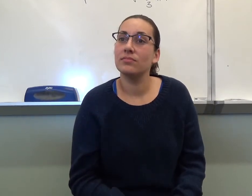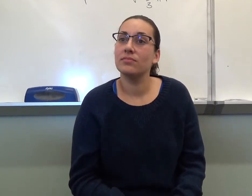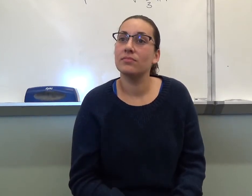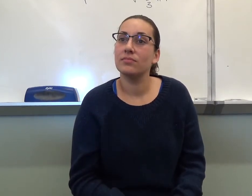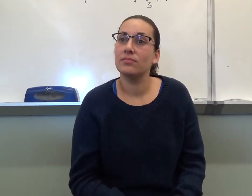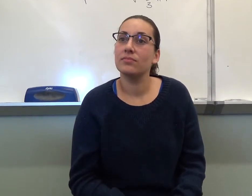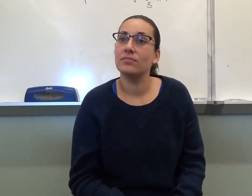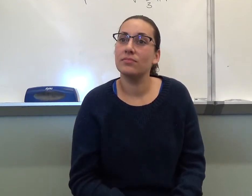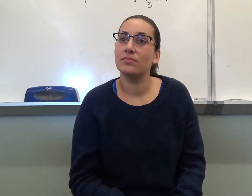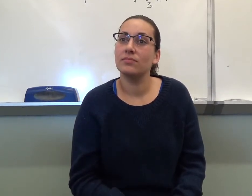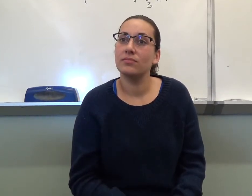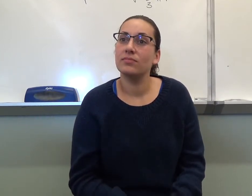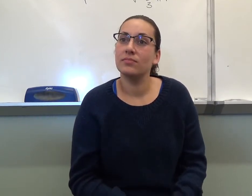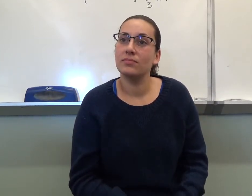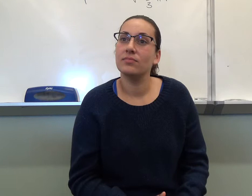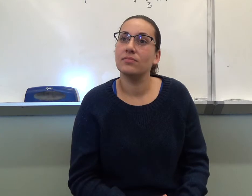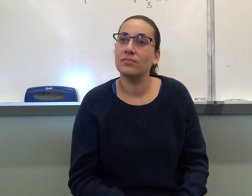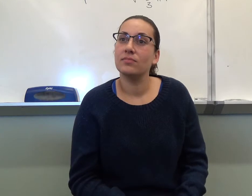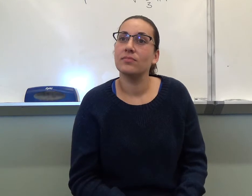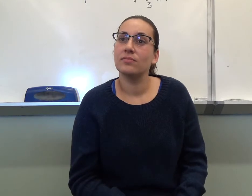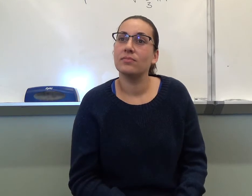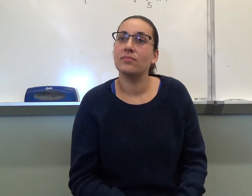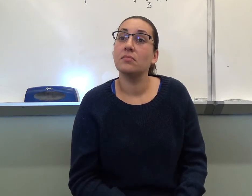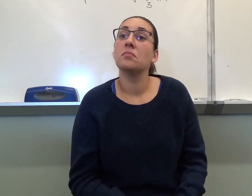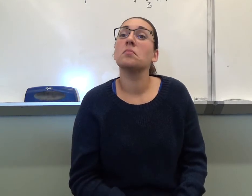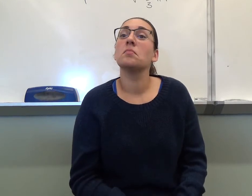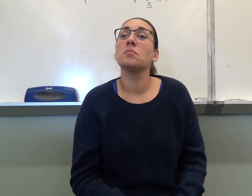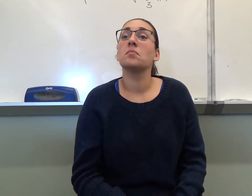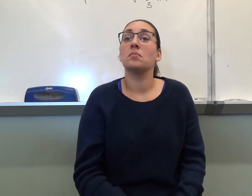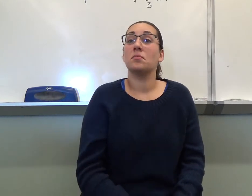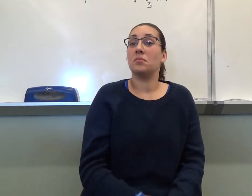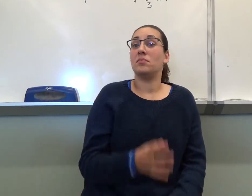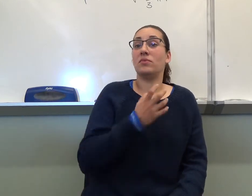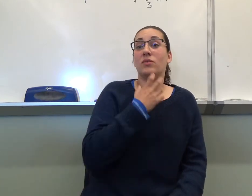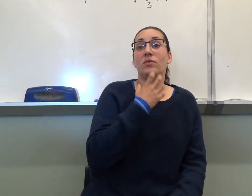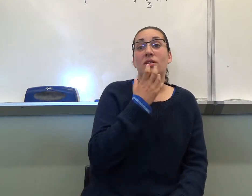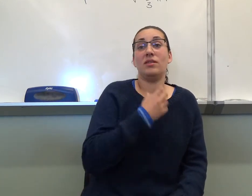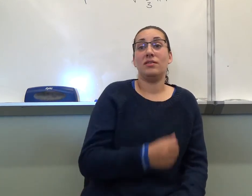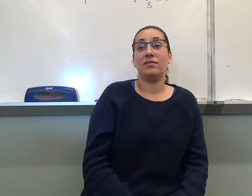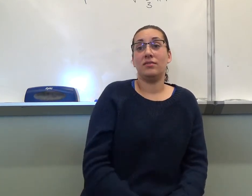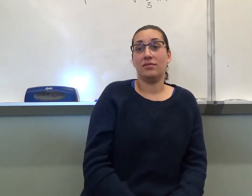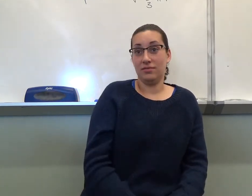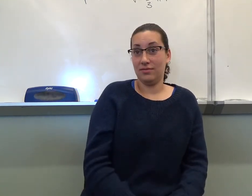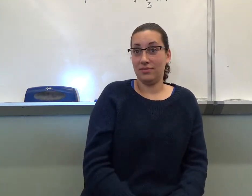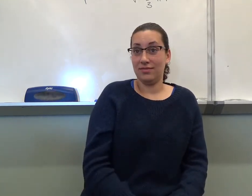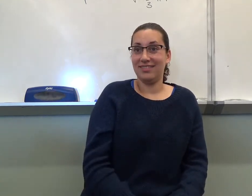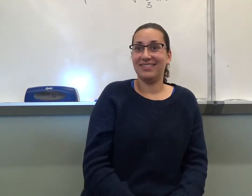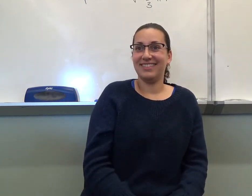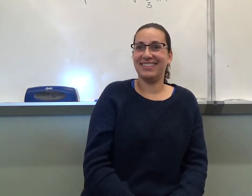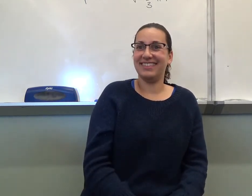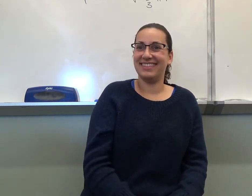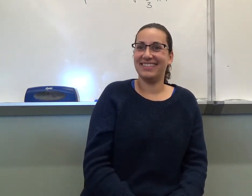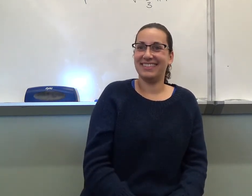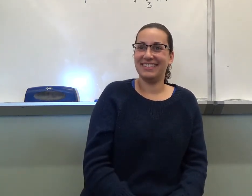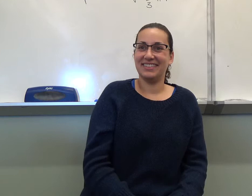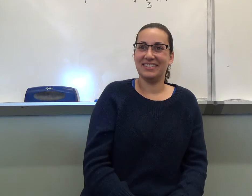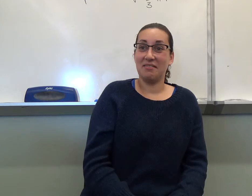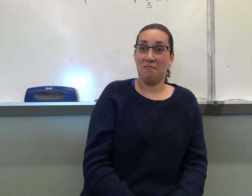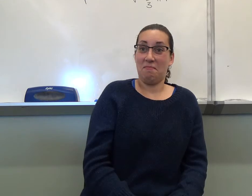to most people, but you still provide it to be complete. Okay, so they can interpret what you're doing. You know, you're doing this